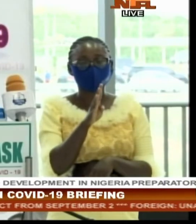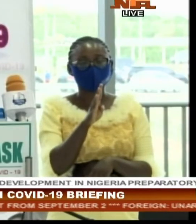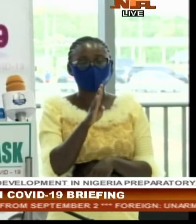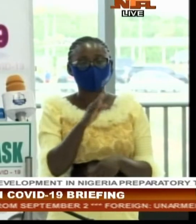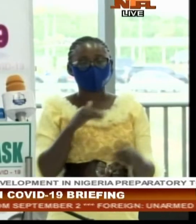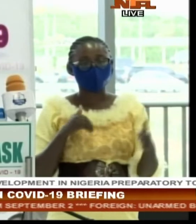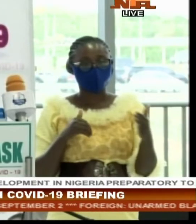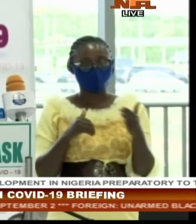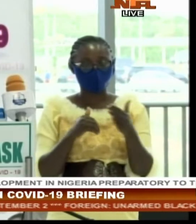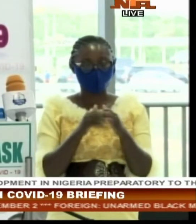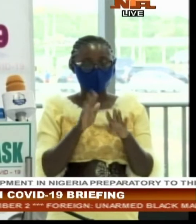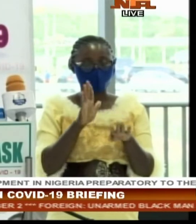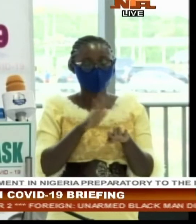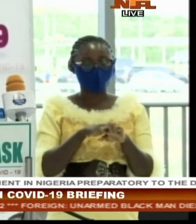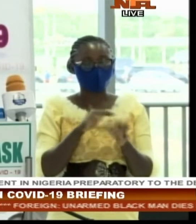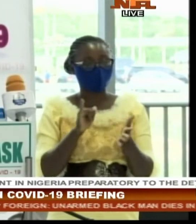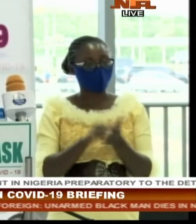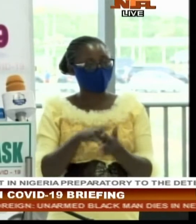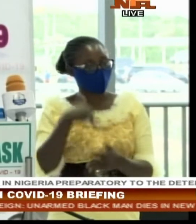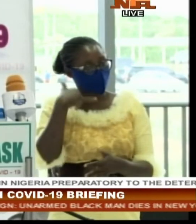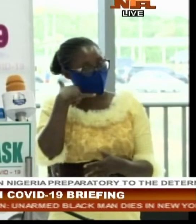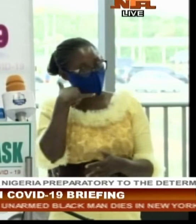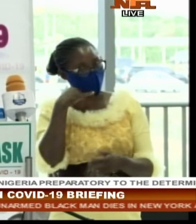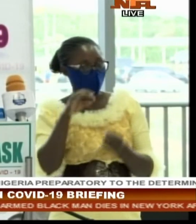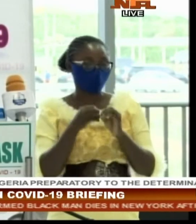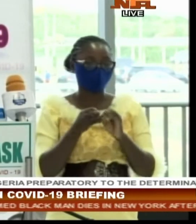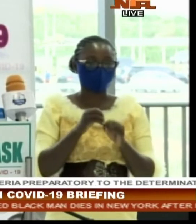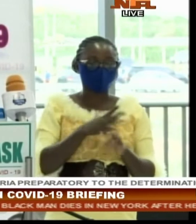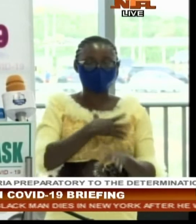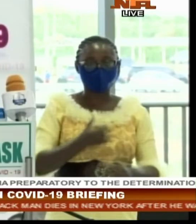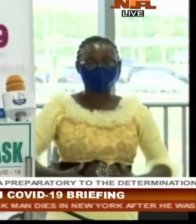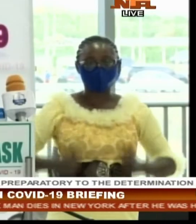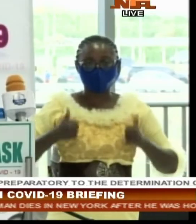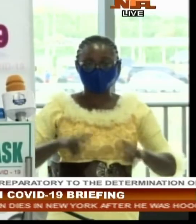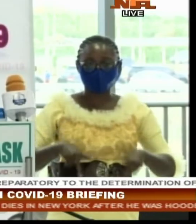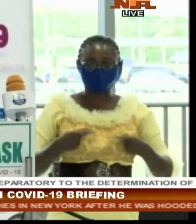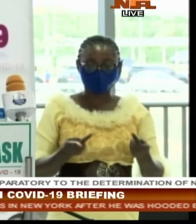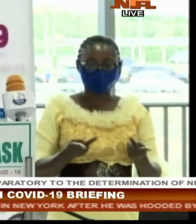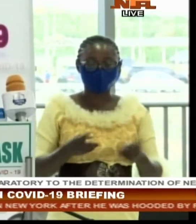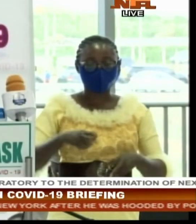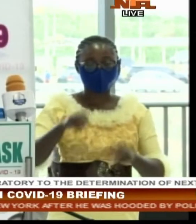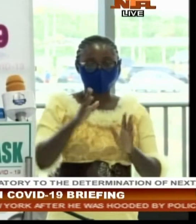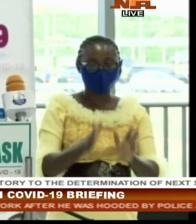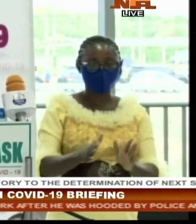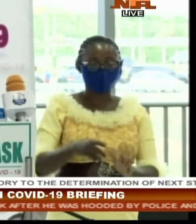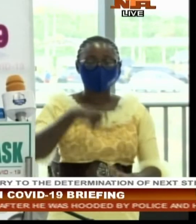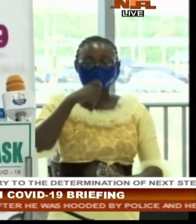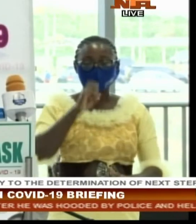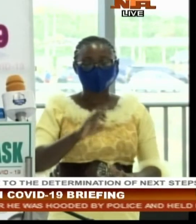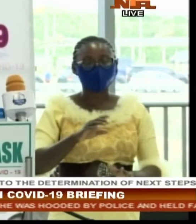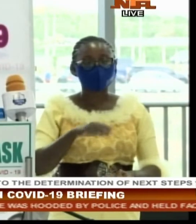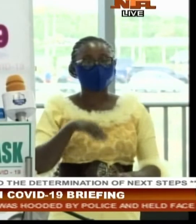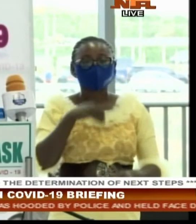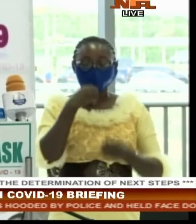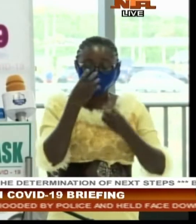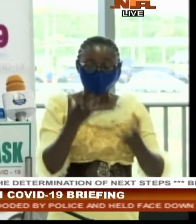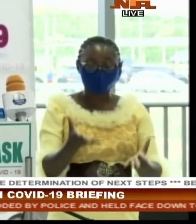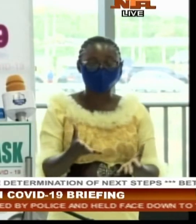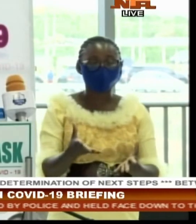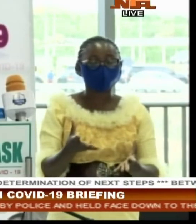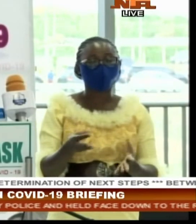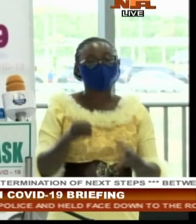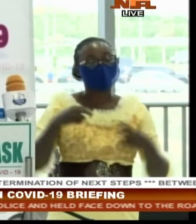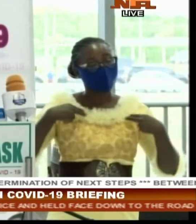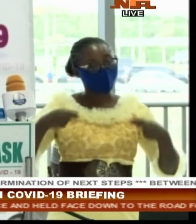reached on that number and address provided. Passengers must inform port health officials on arrival of